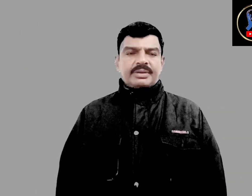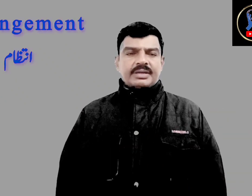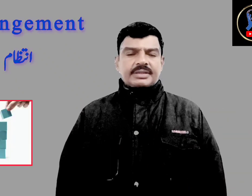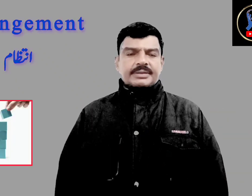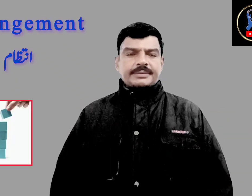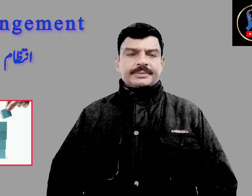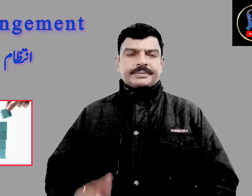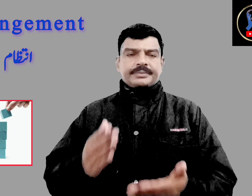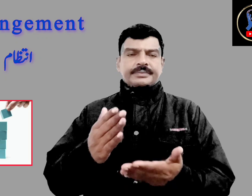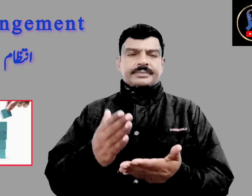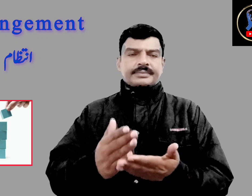arrangement,